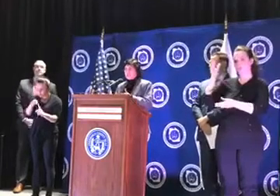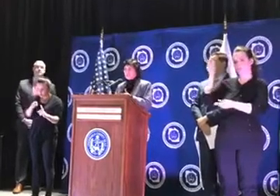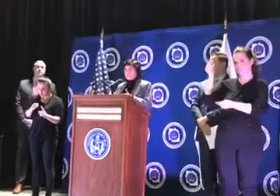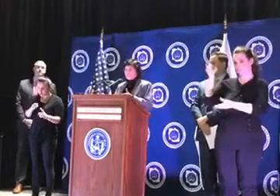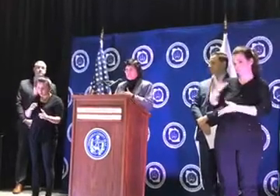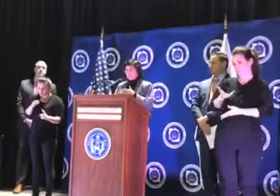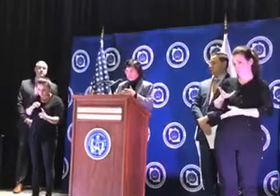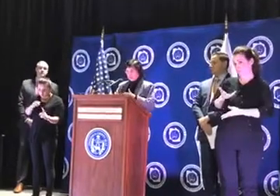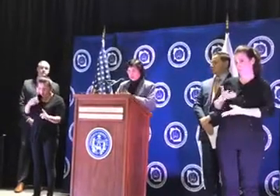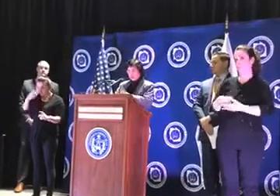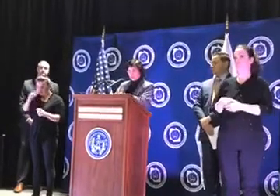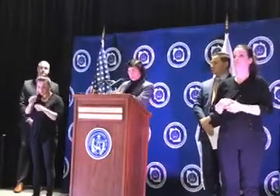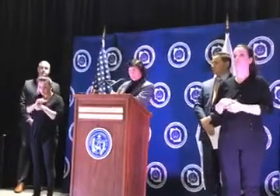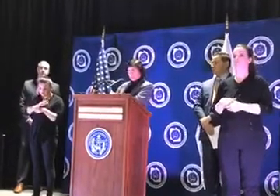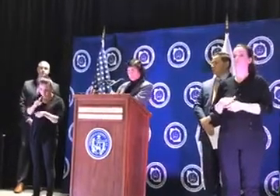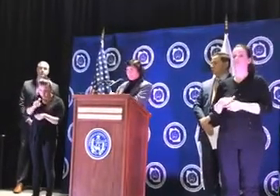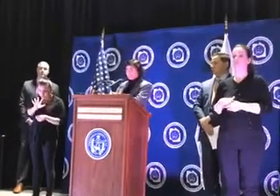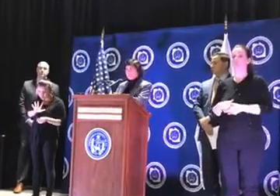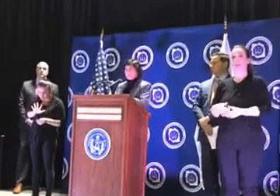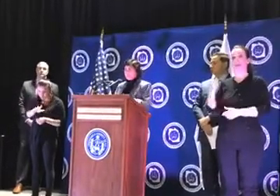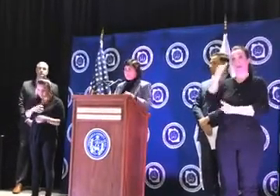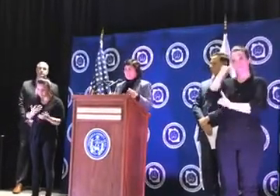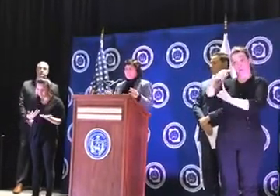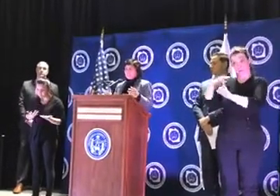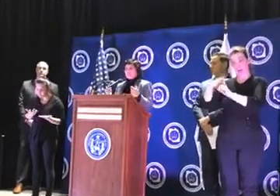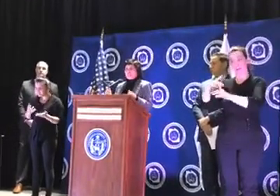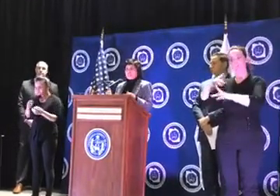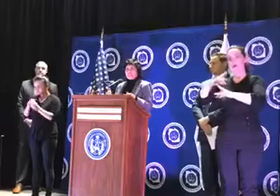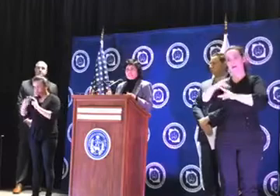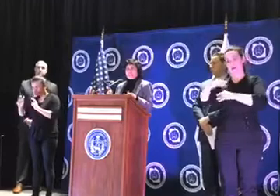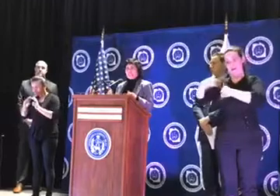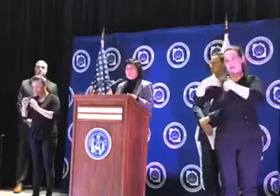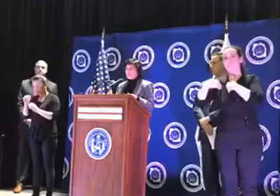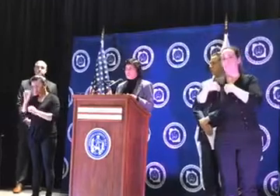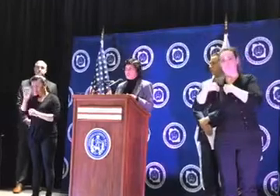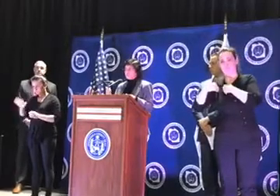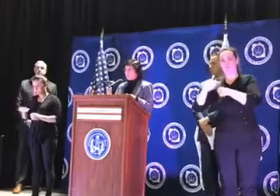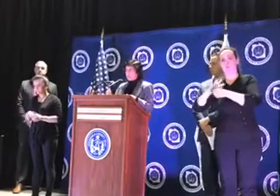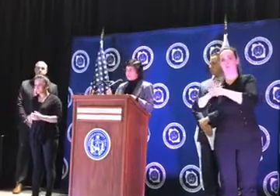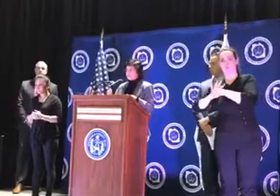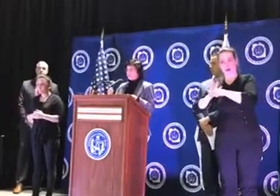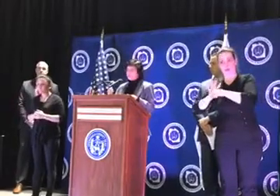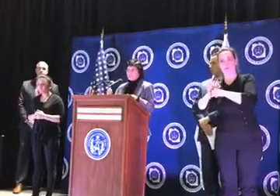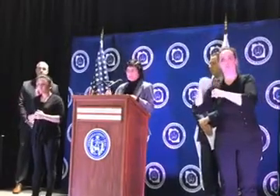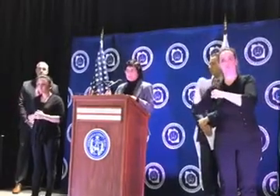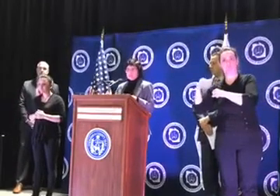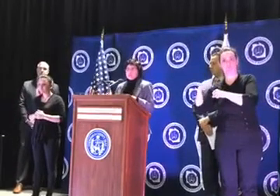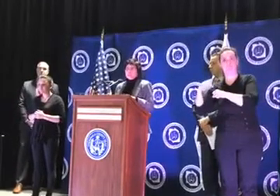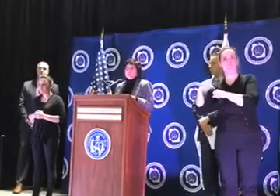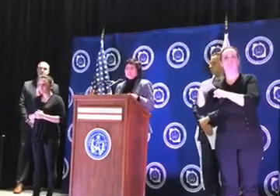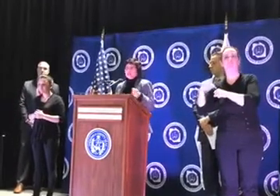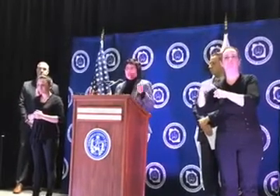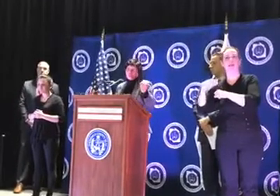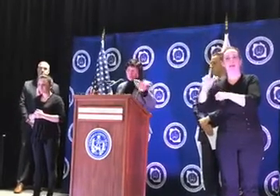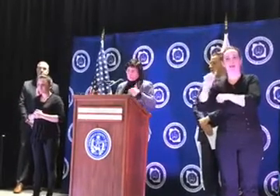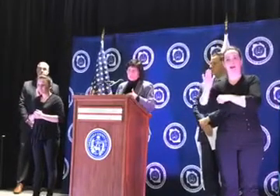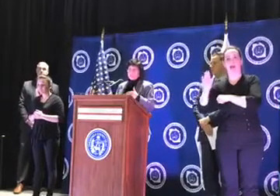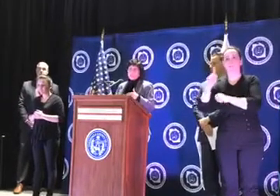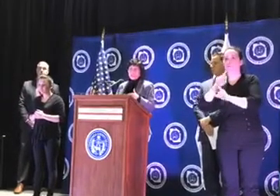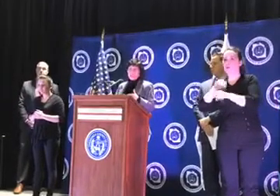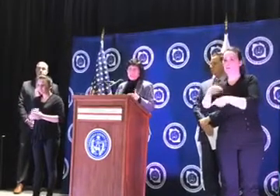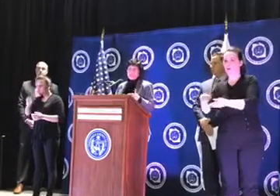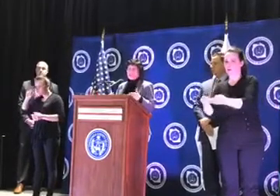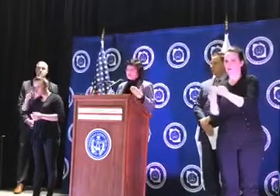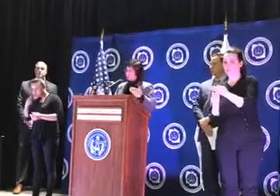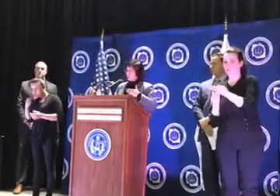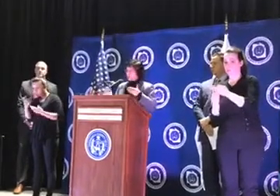about that before. I just wanted to go over one more time. So when we get that report back from the lab, or the doctor